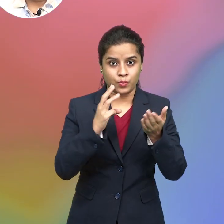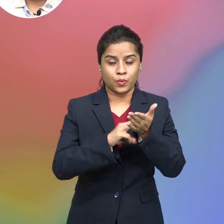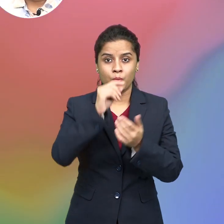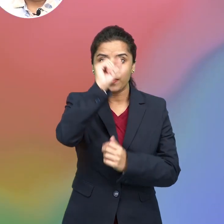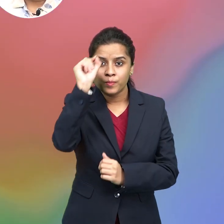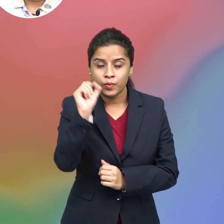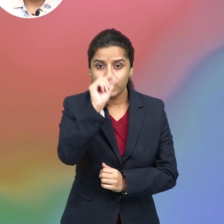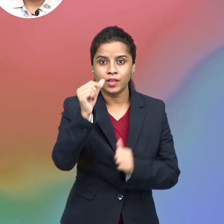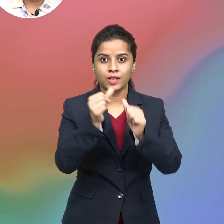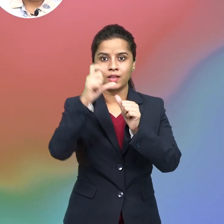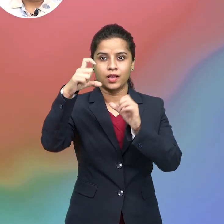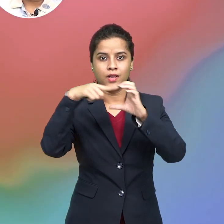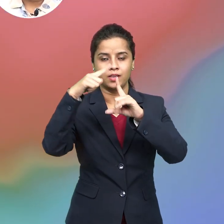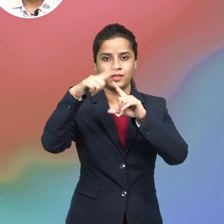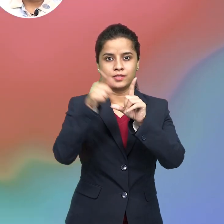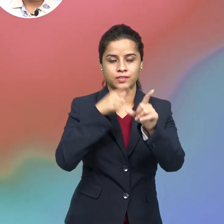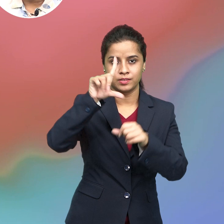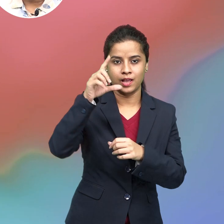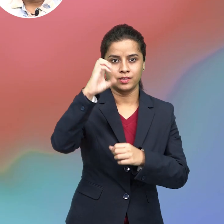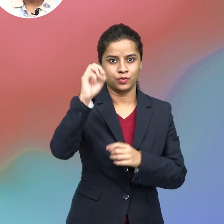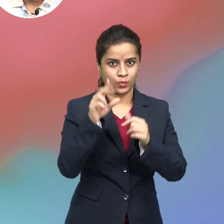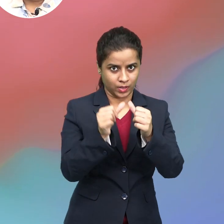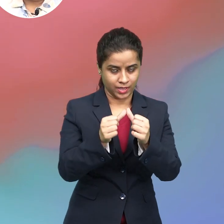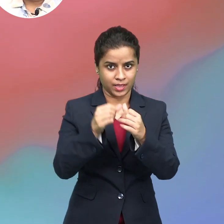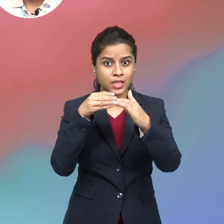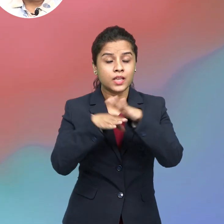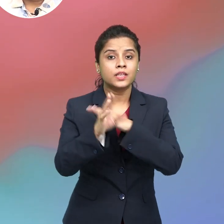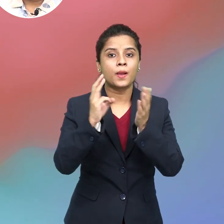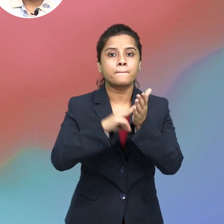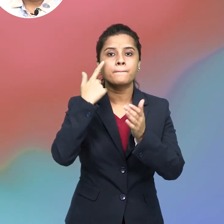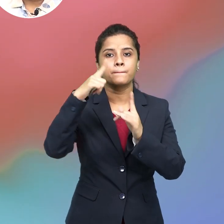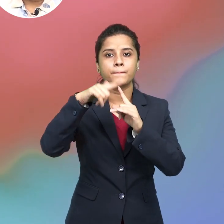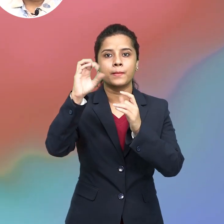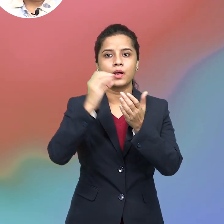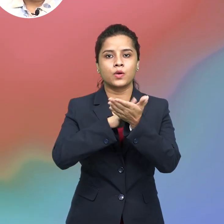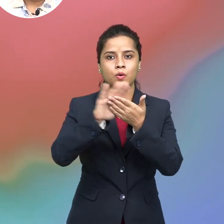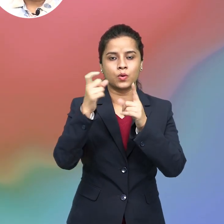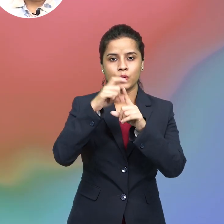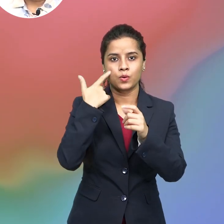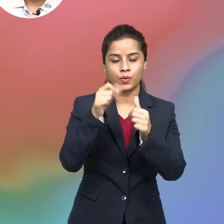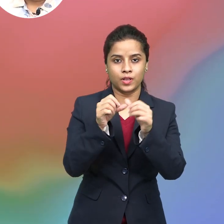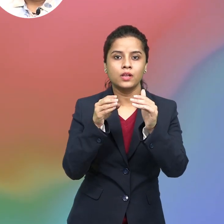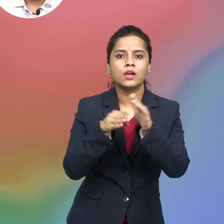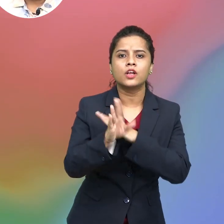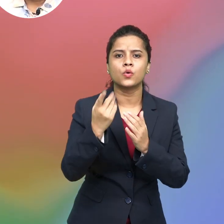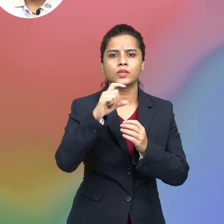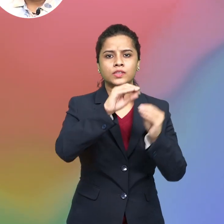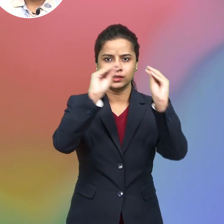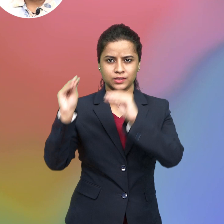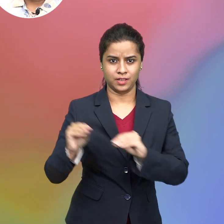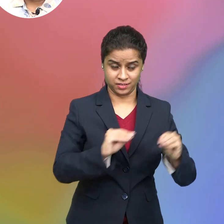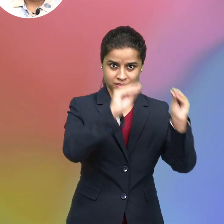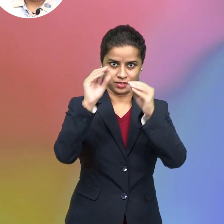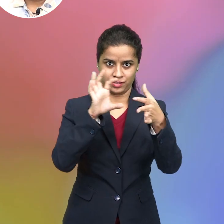Two molecules of acetyl CoA enters the mitochondria undergoing a